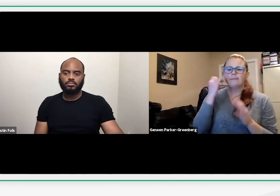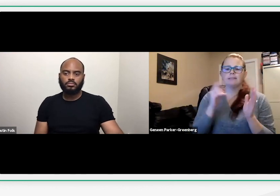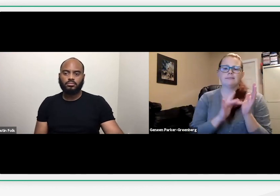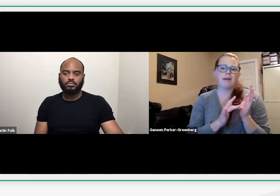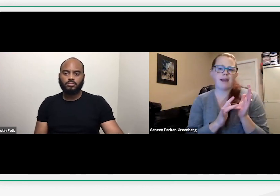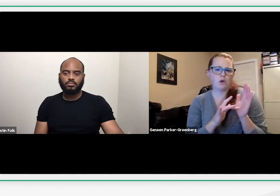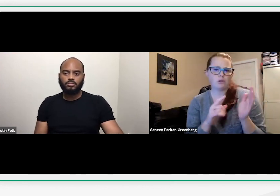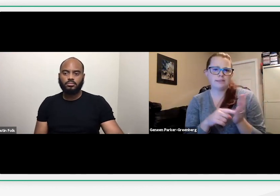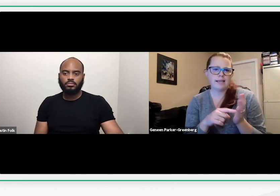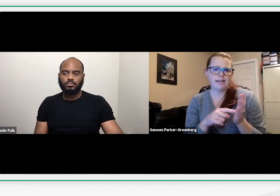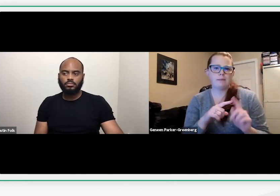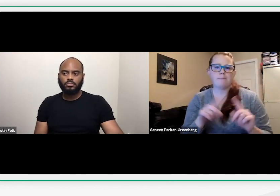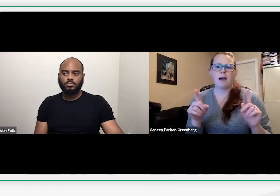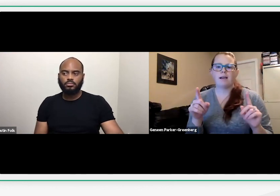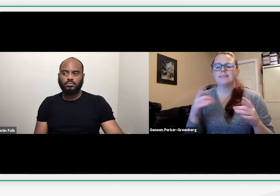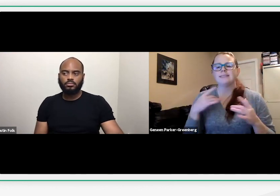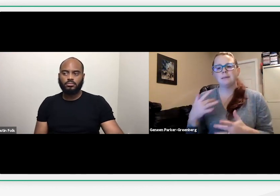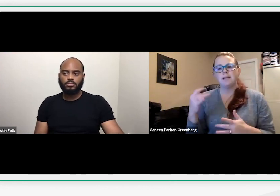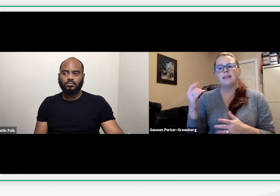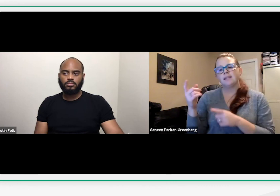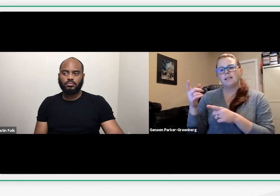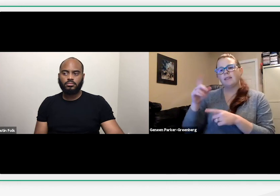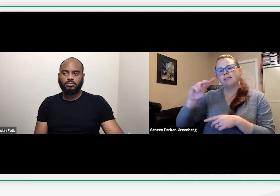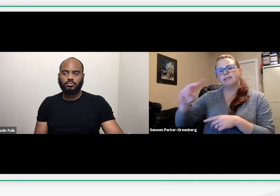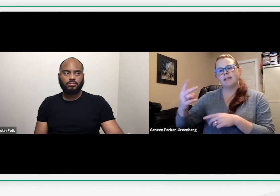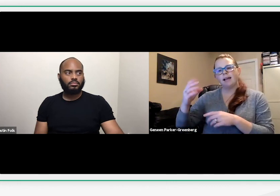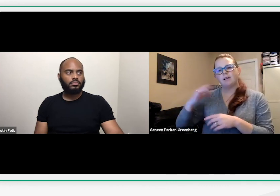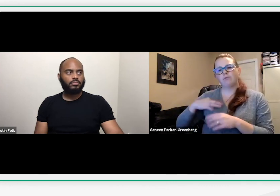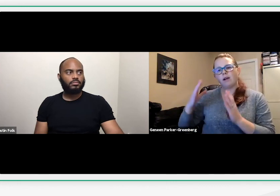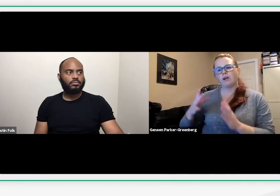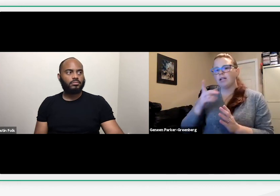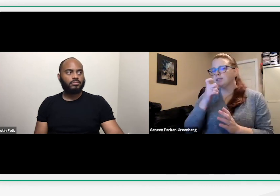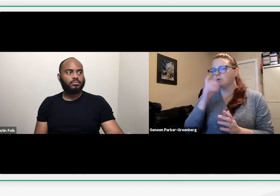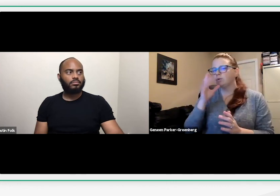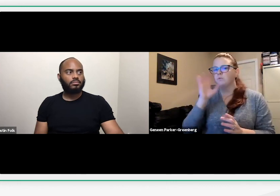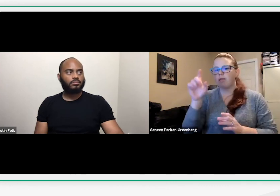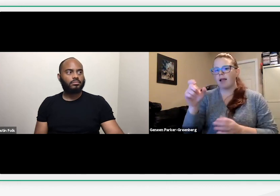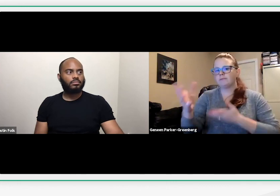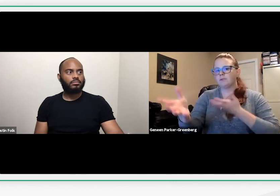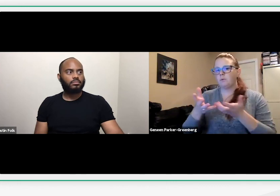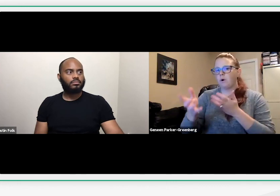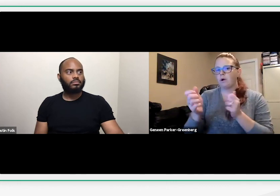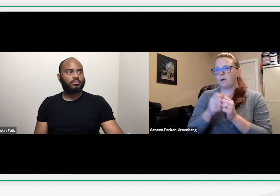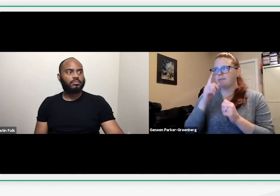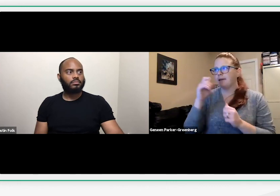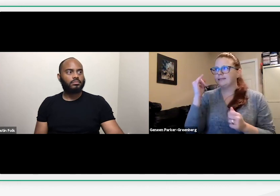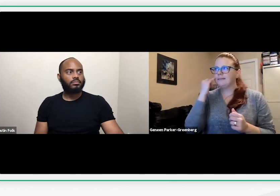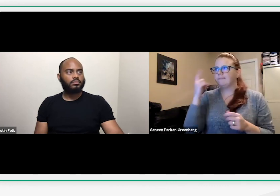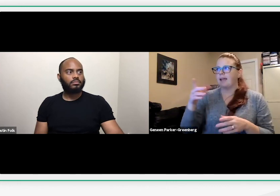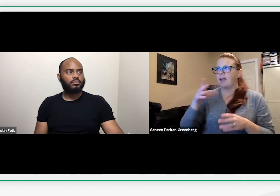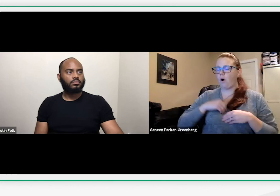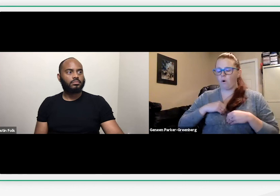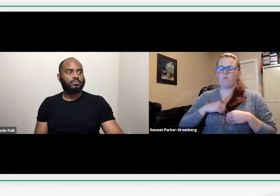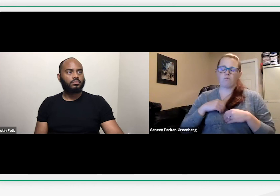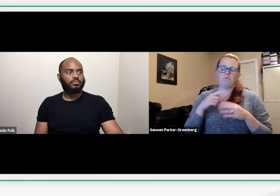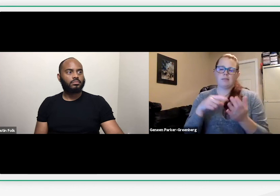that you can have it pulled back to the original creditor, especially if it's a medical debt. However, this second creditor is the one that